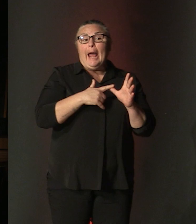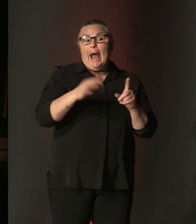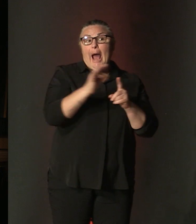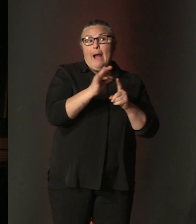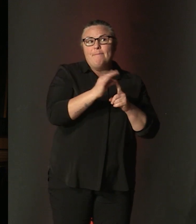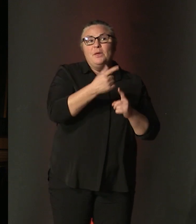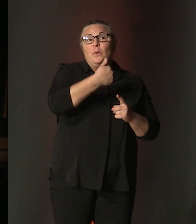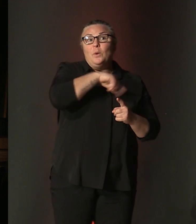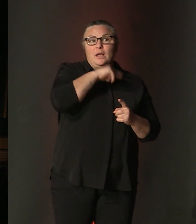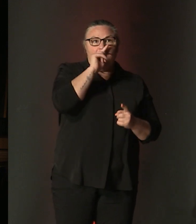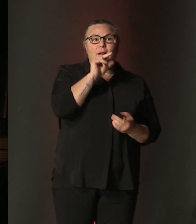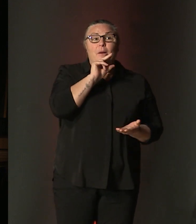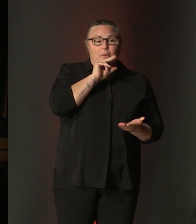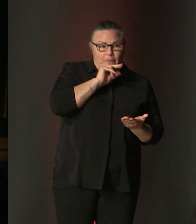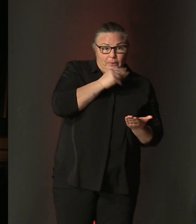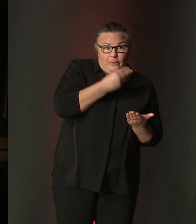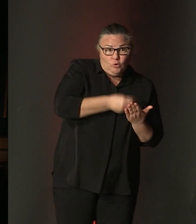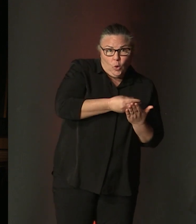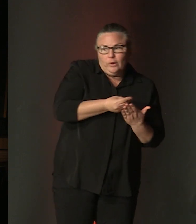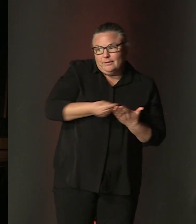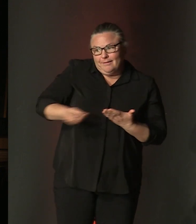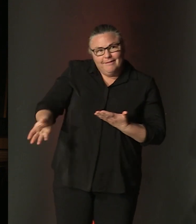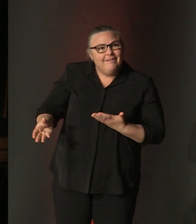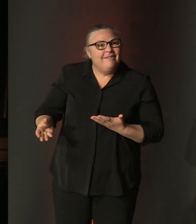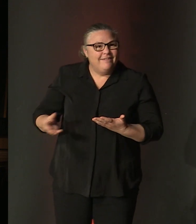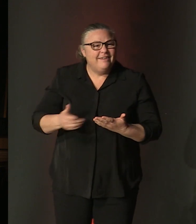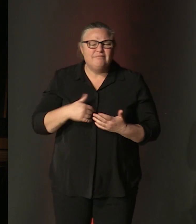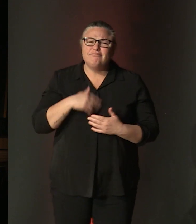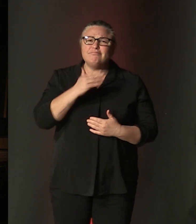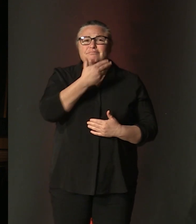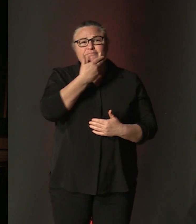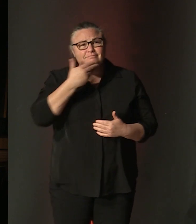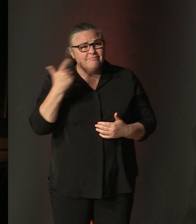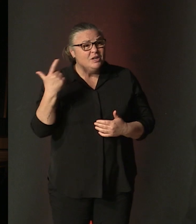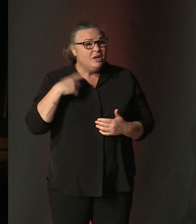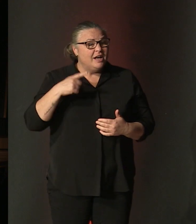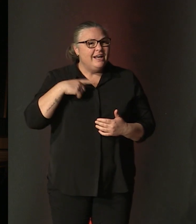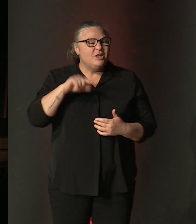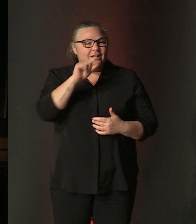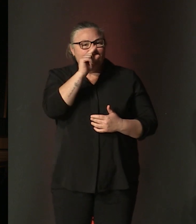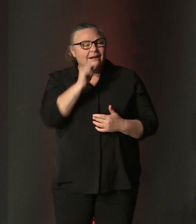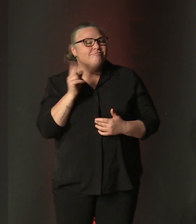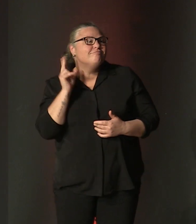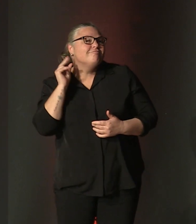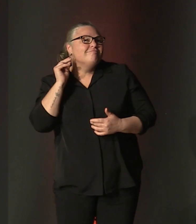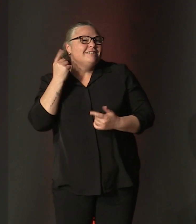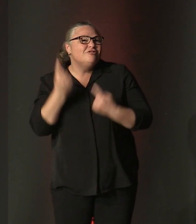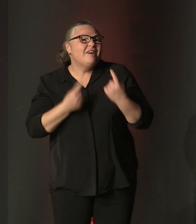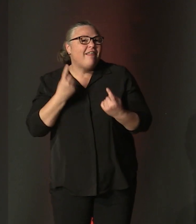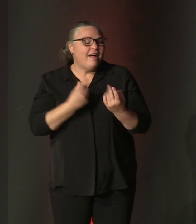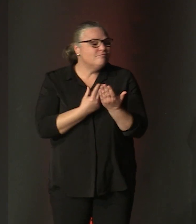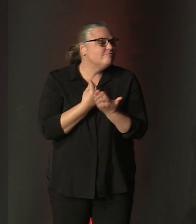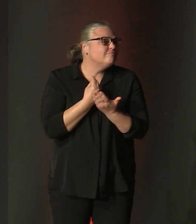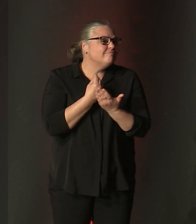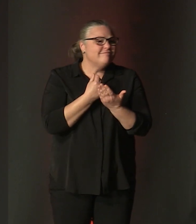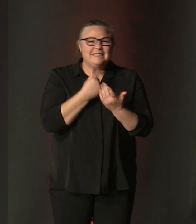voice messages. And it was lovely because we could hear each other's voices and tell